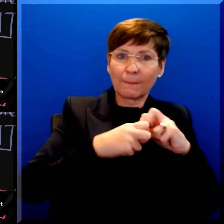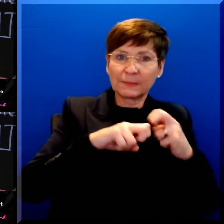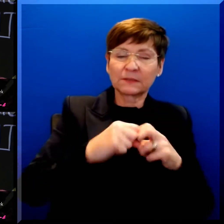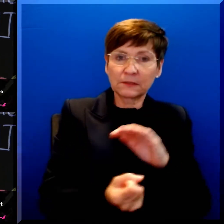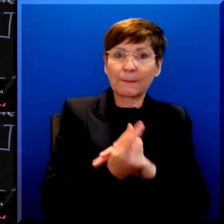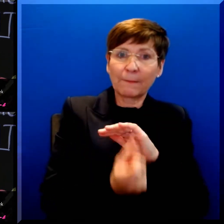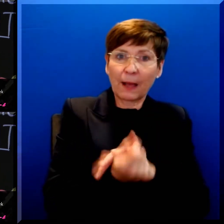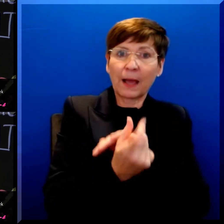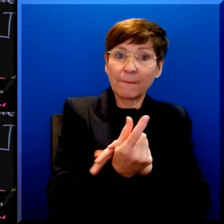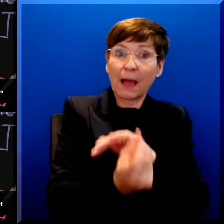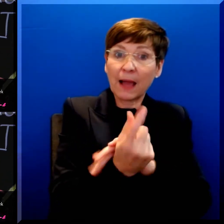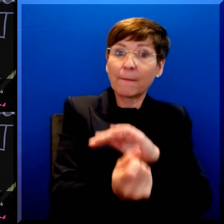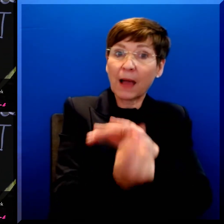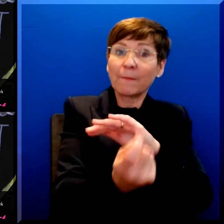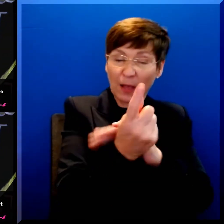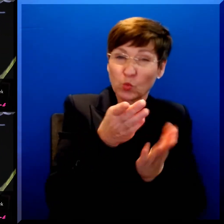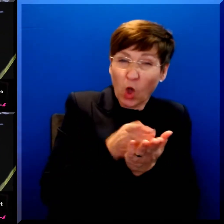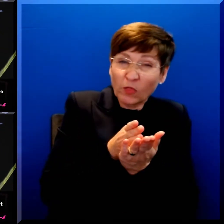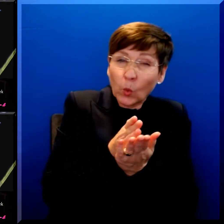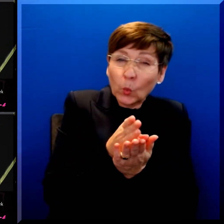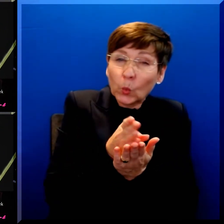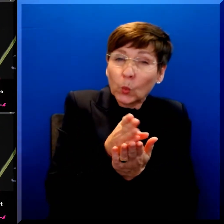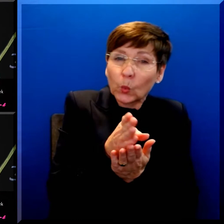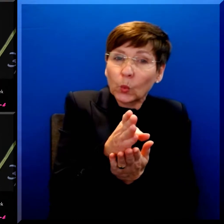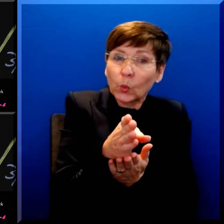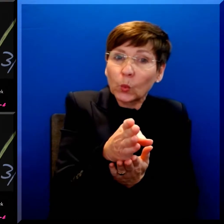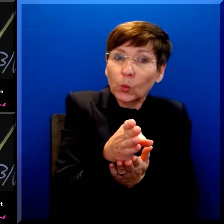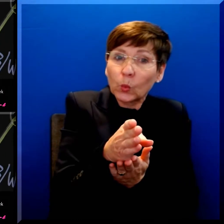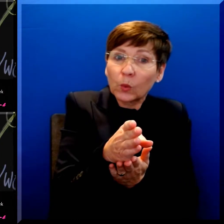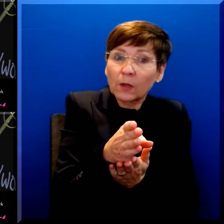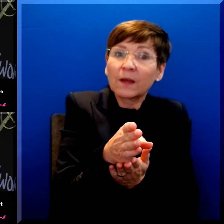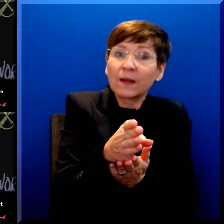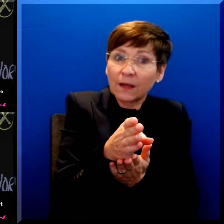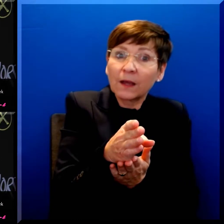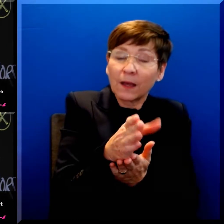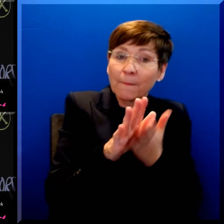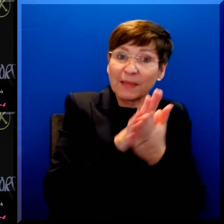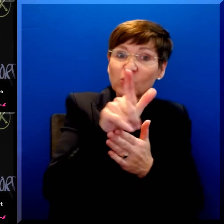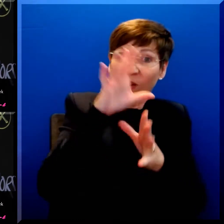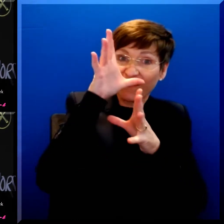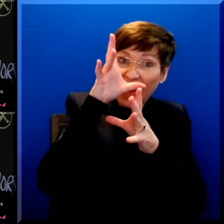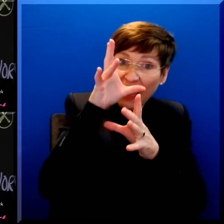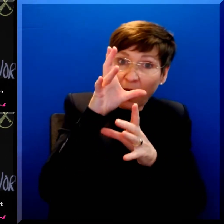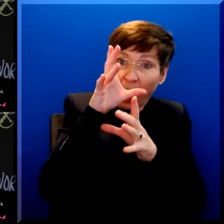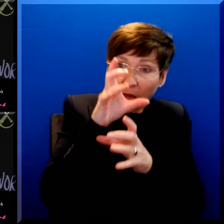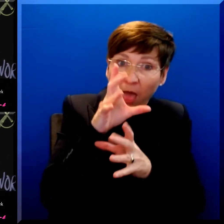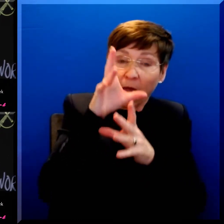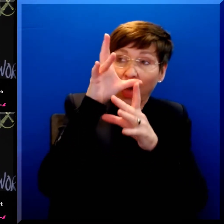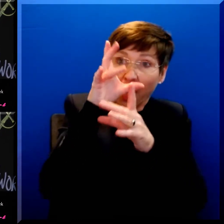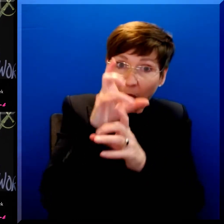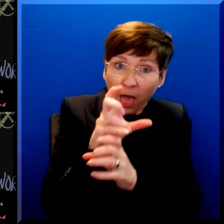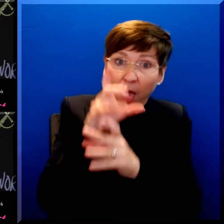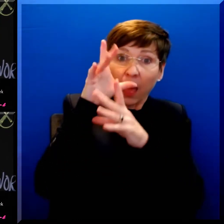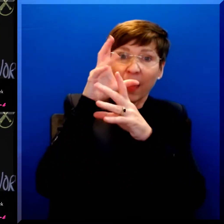of many kinds, because you know that the testing of your faith, oh, it's hard, I'm going through a test, a